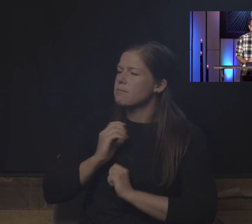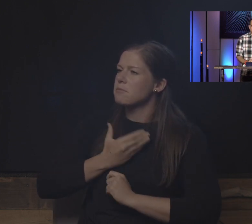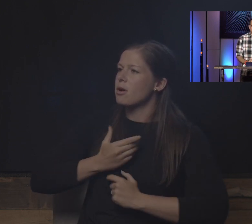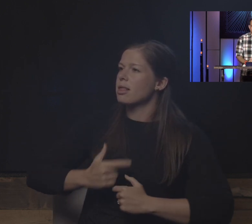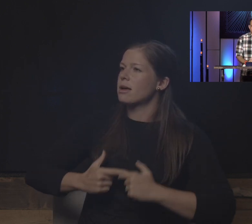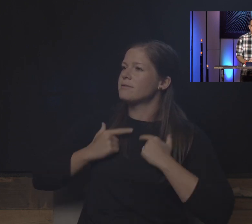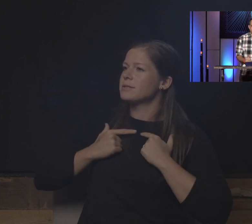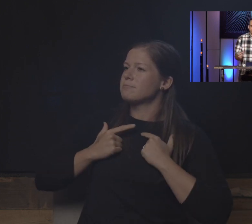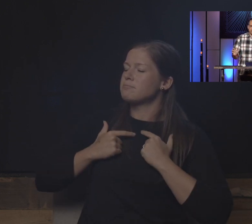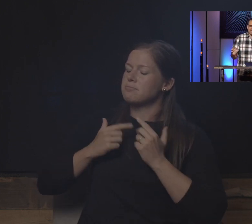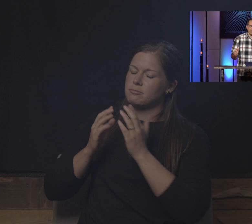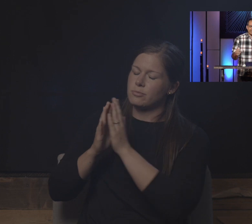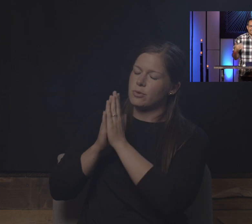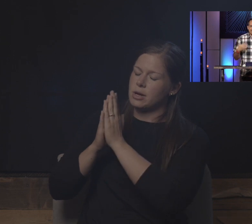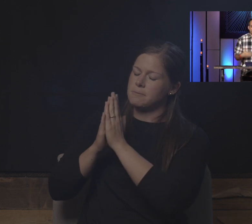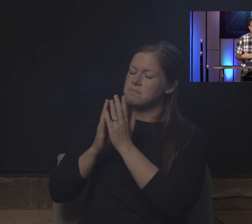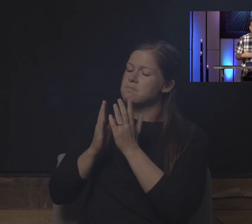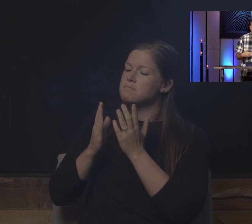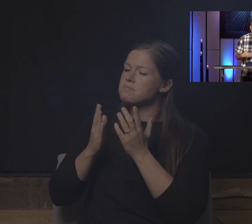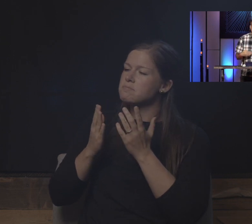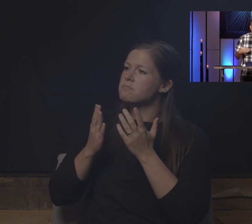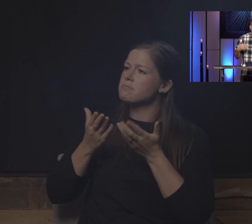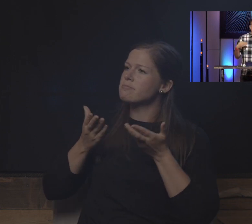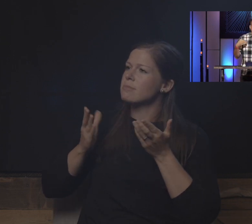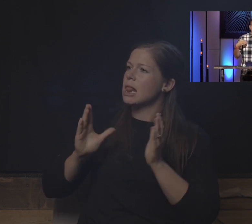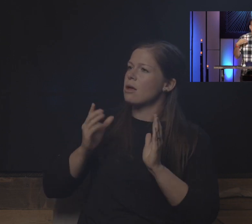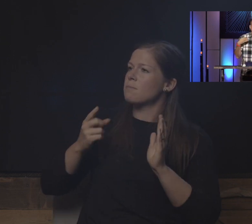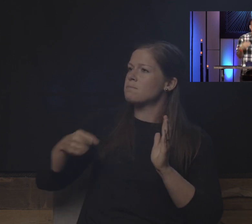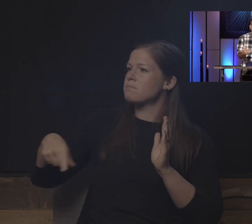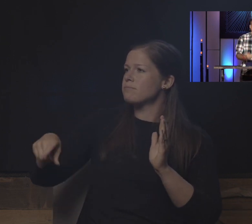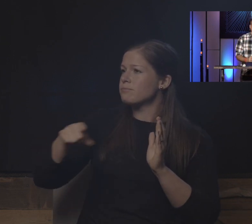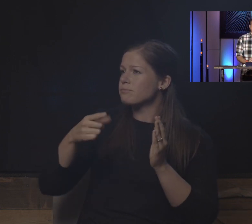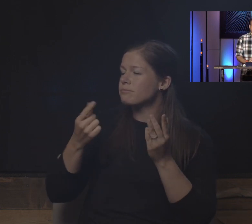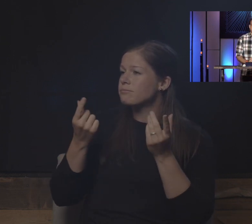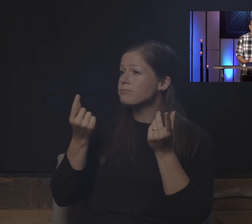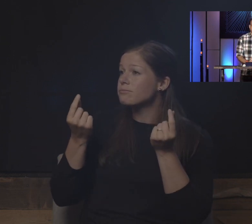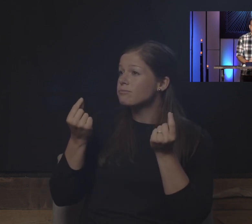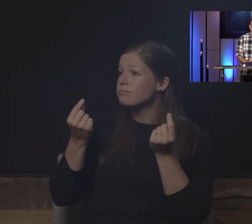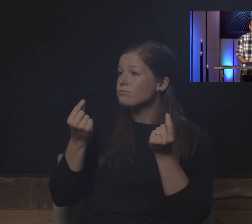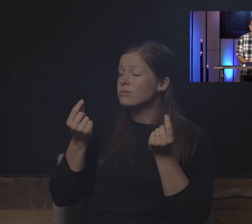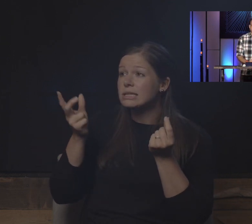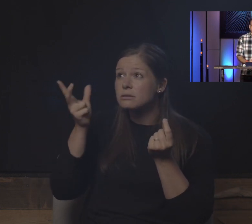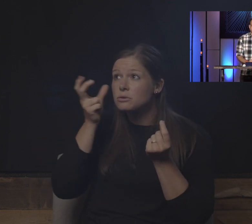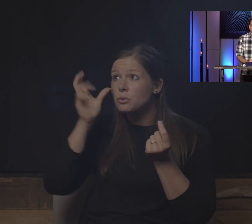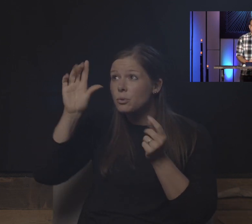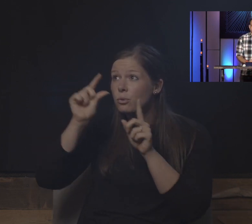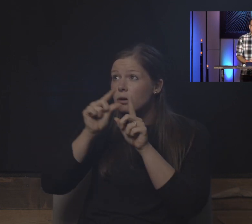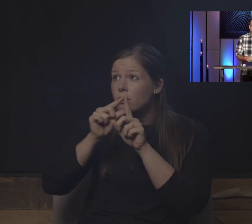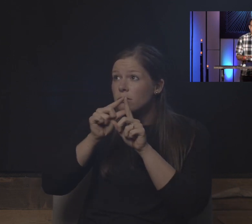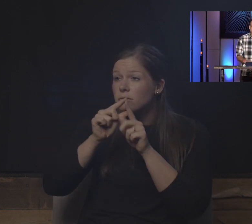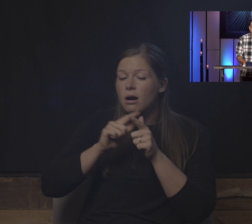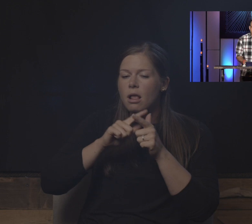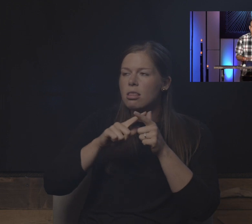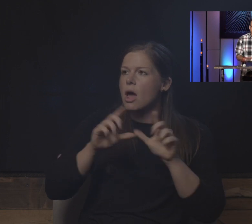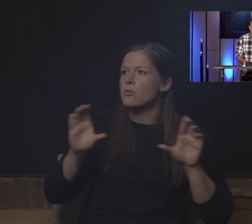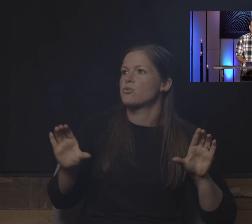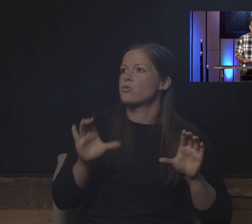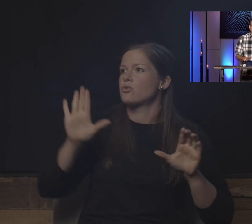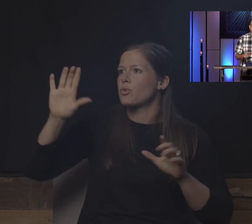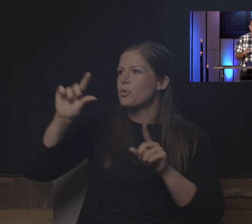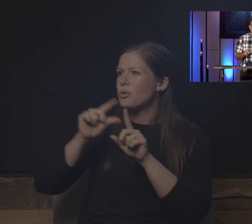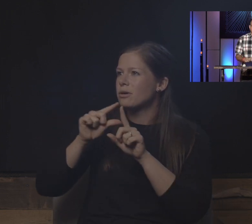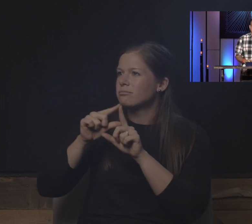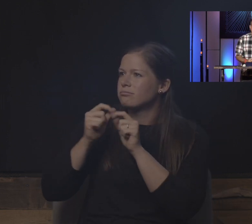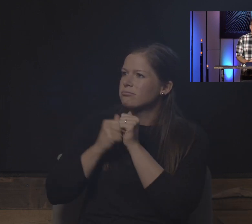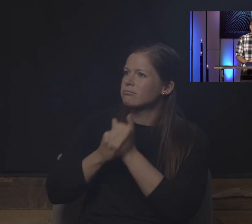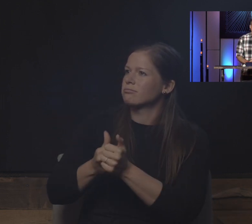lives. I pray we would not be hearers of the word, but that we would be doers of your word, and especially a